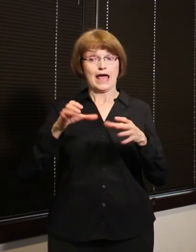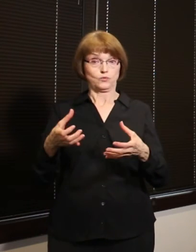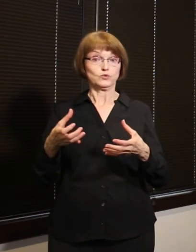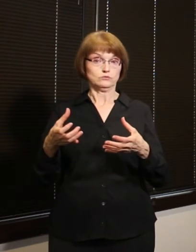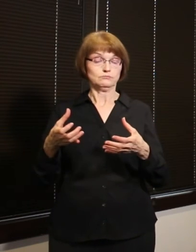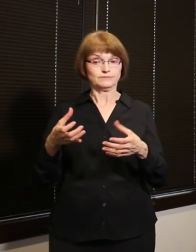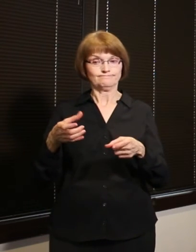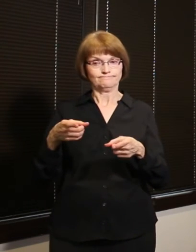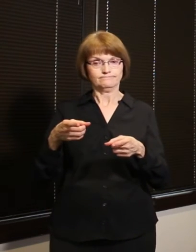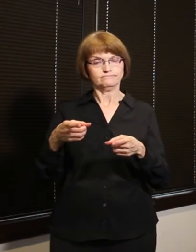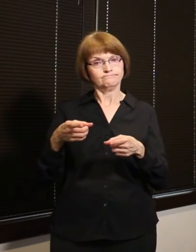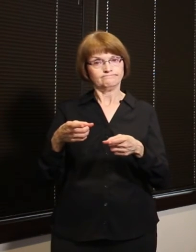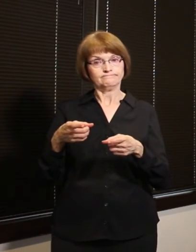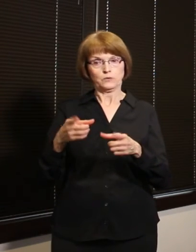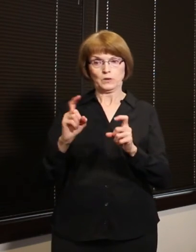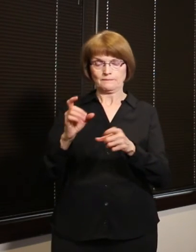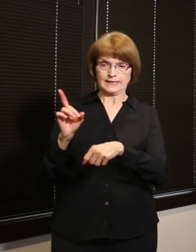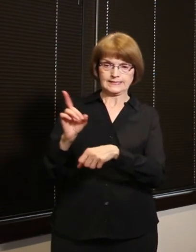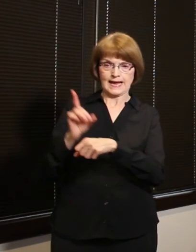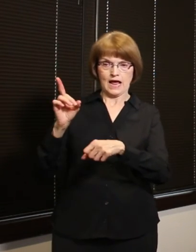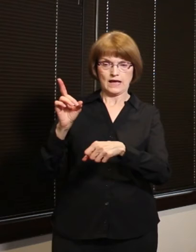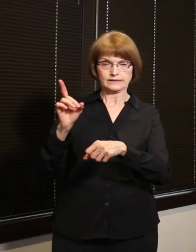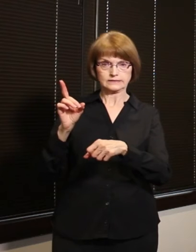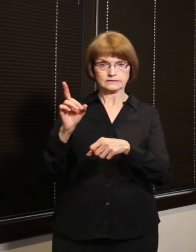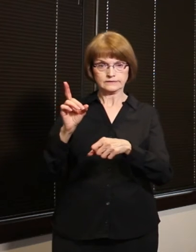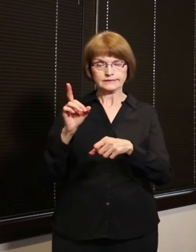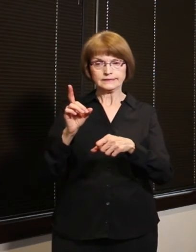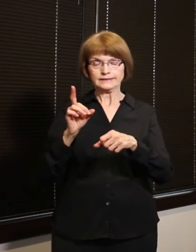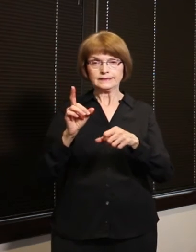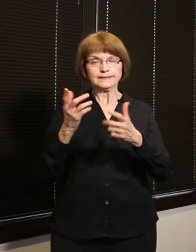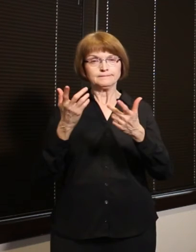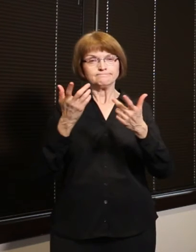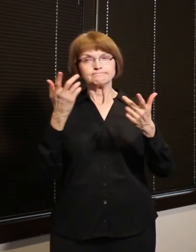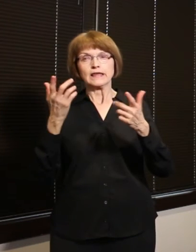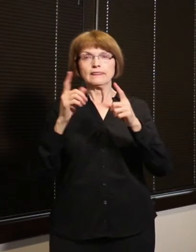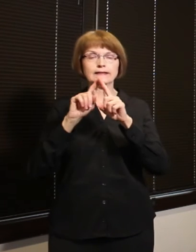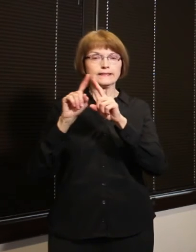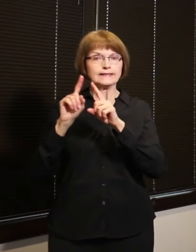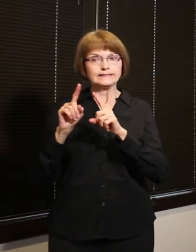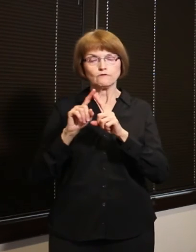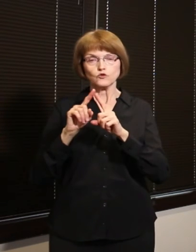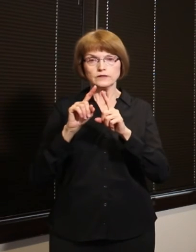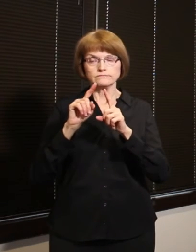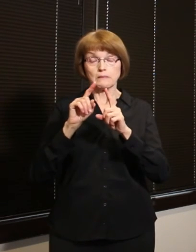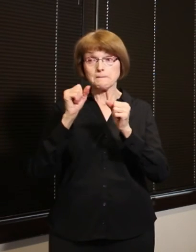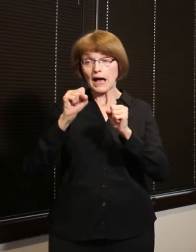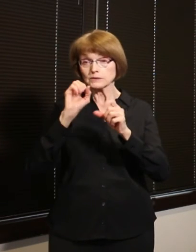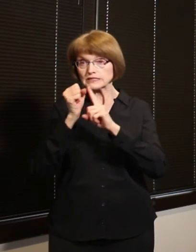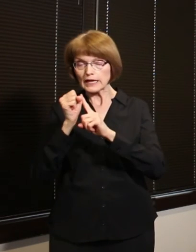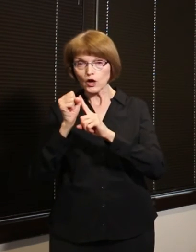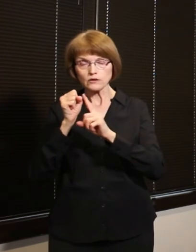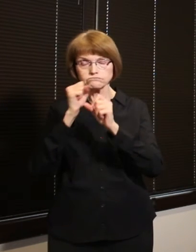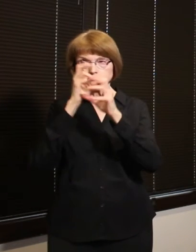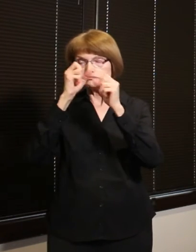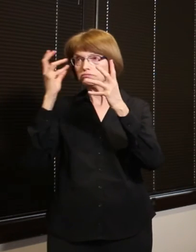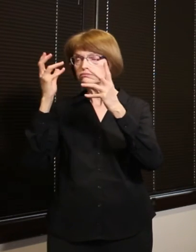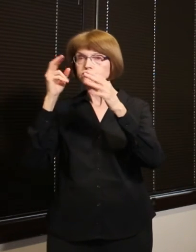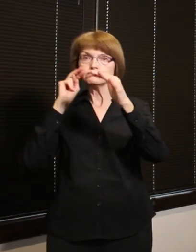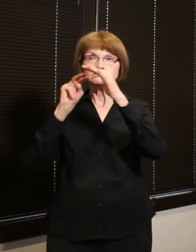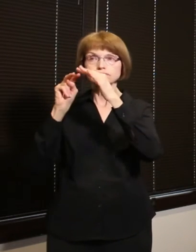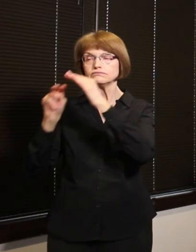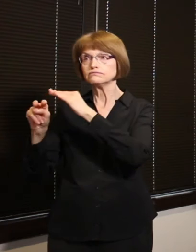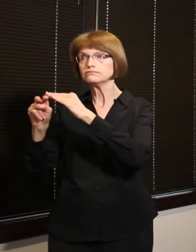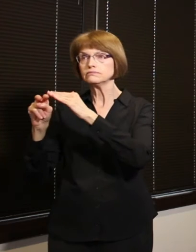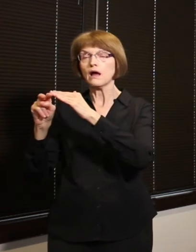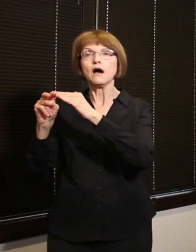that we have tasked with taking a look at all of these different scenarios to give us a best estimate on what we